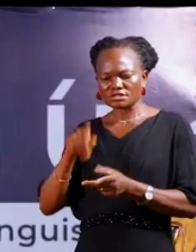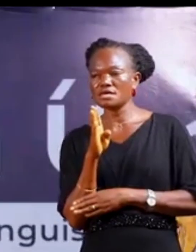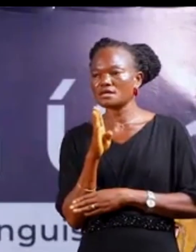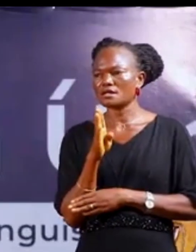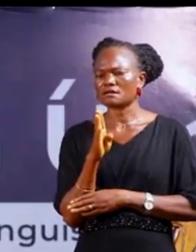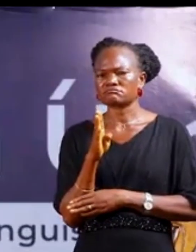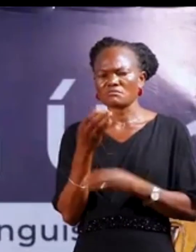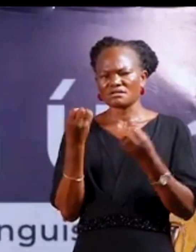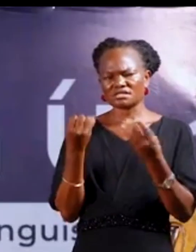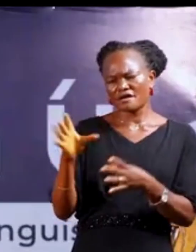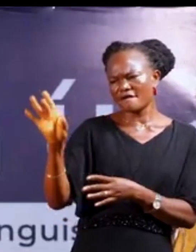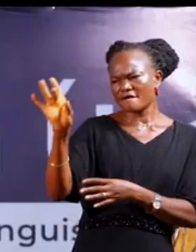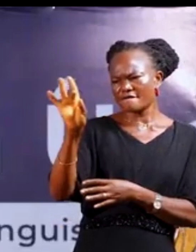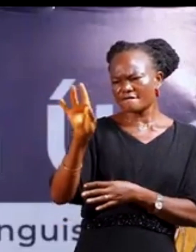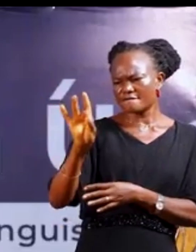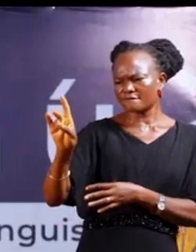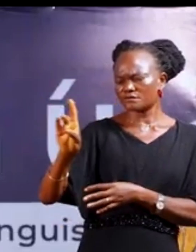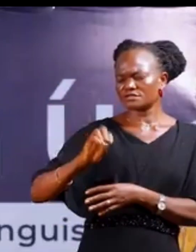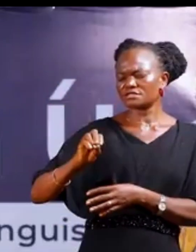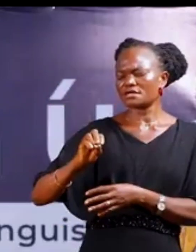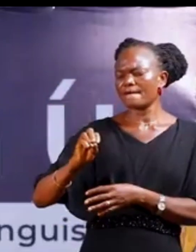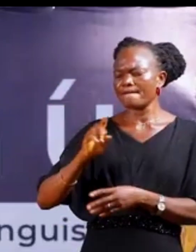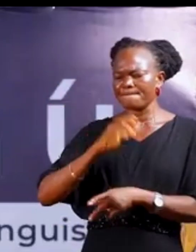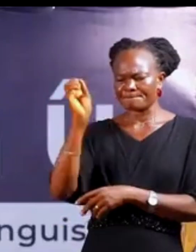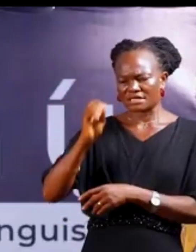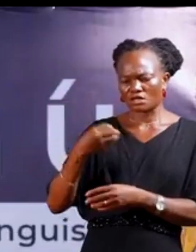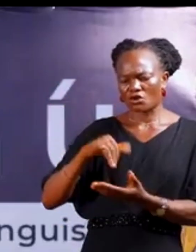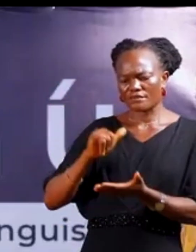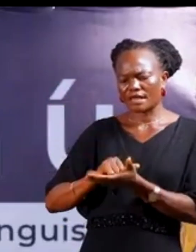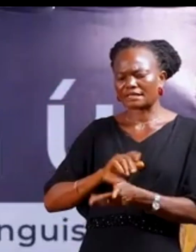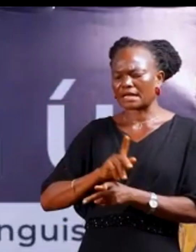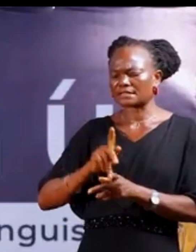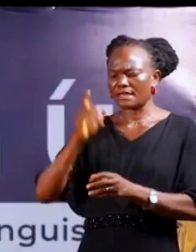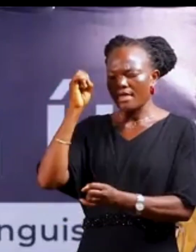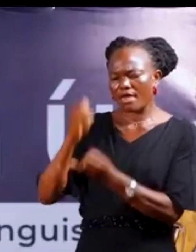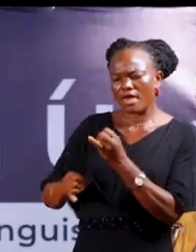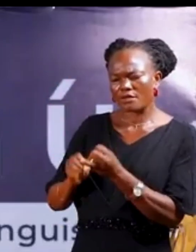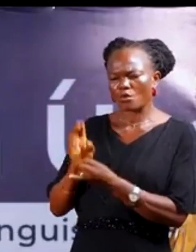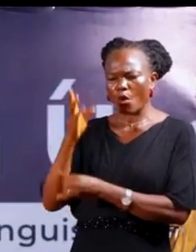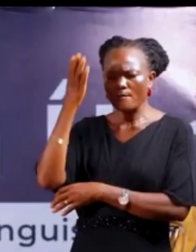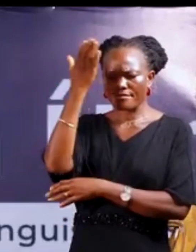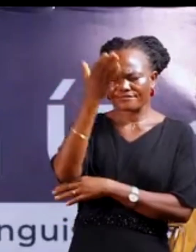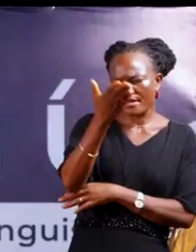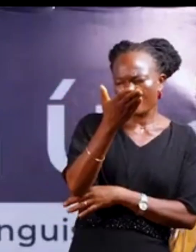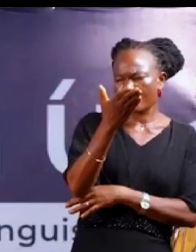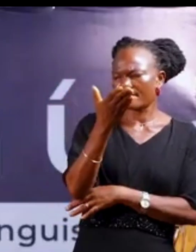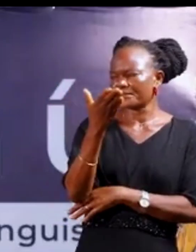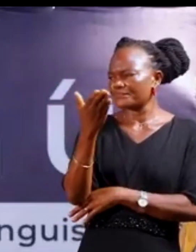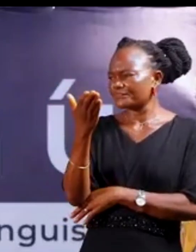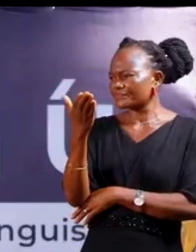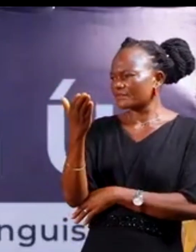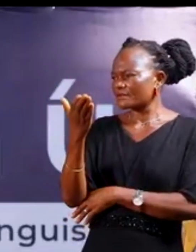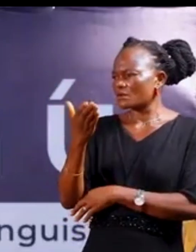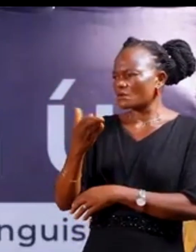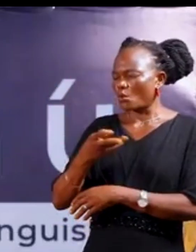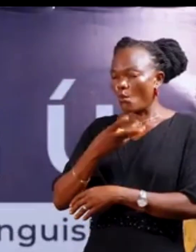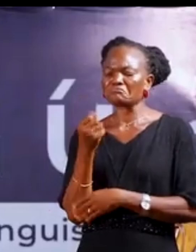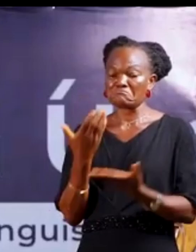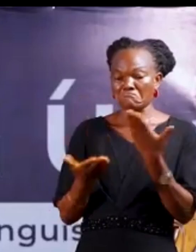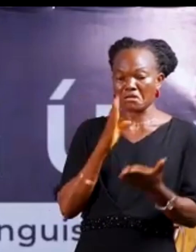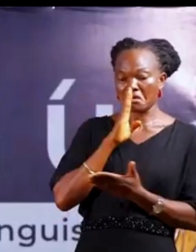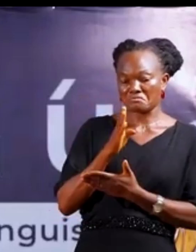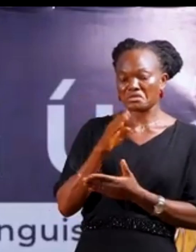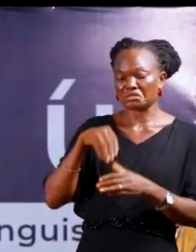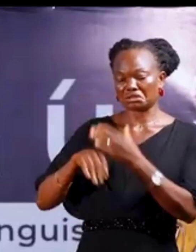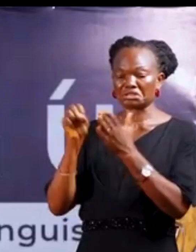Africa. 70% of those who ended up in the African diaspora from what is known as the Bight of Biafra were Igbo speaking.